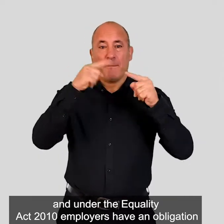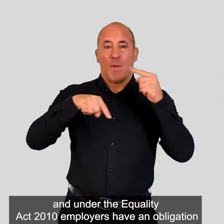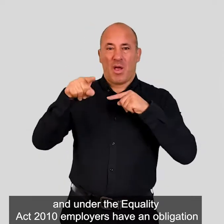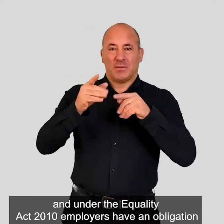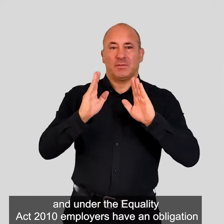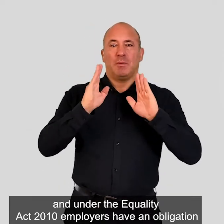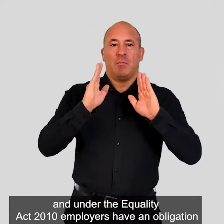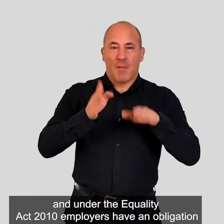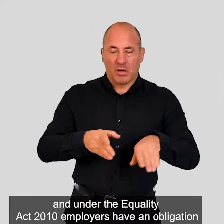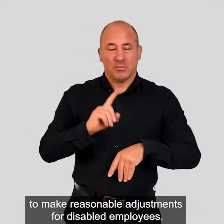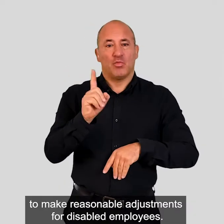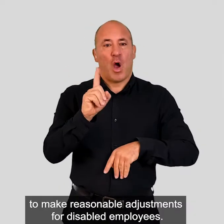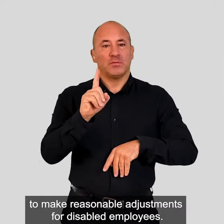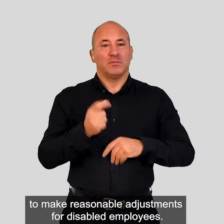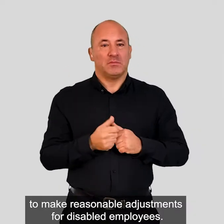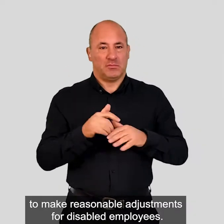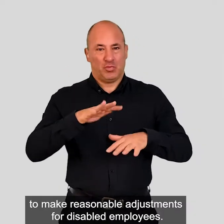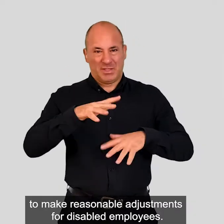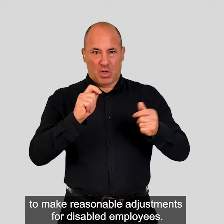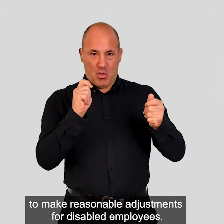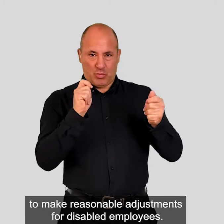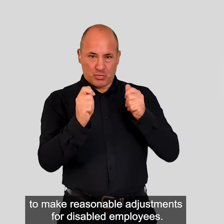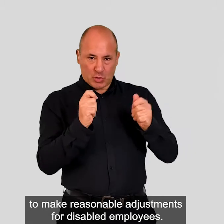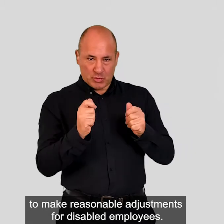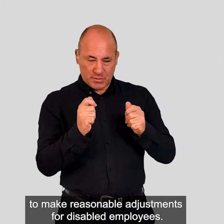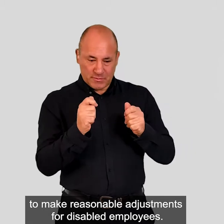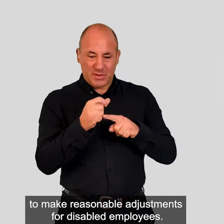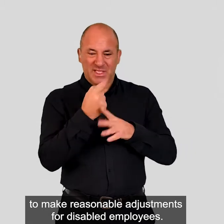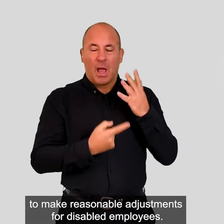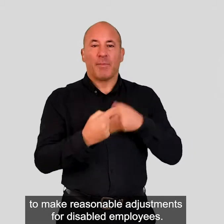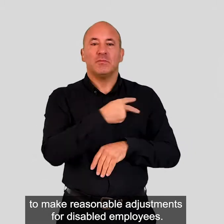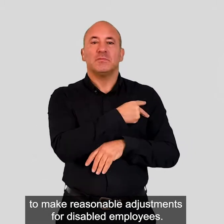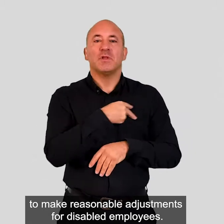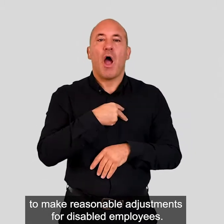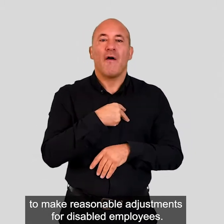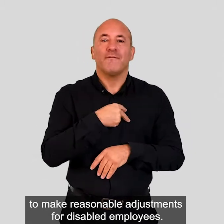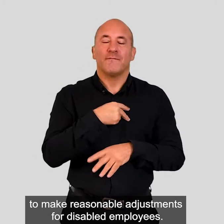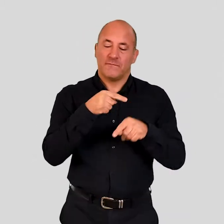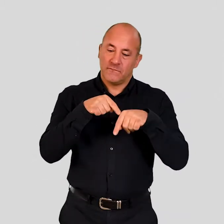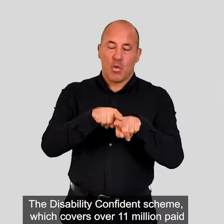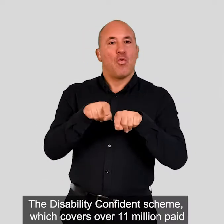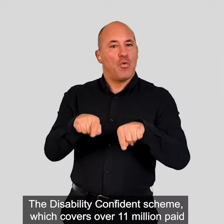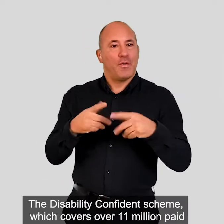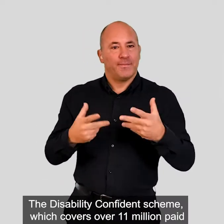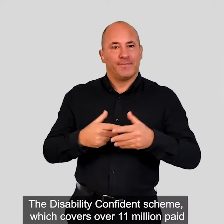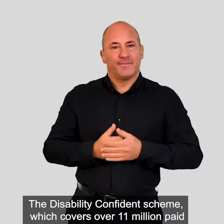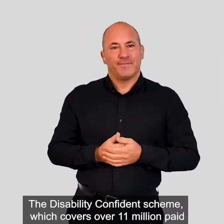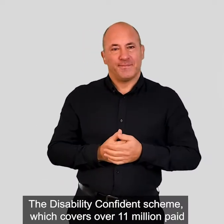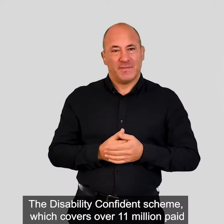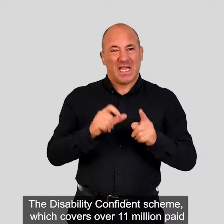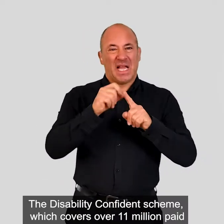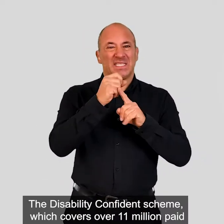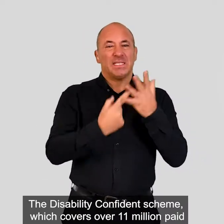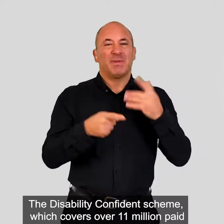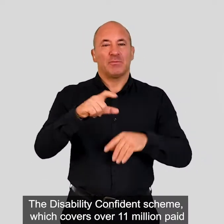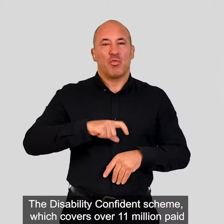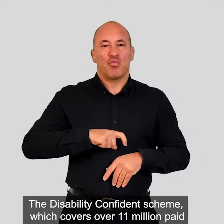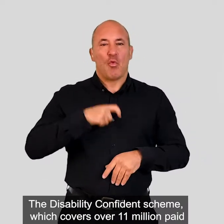an obligation to make reasonable adjustments for disabled employees. The Disability Confidence Scheme, which covers